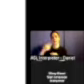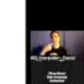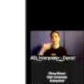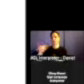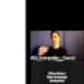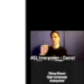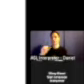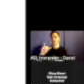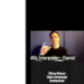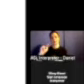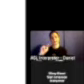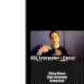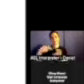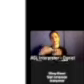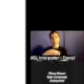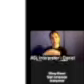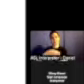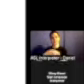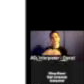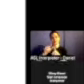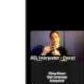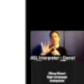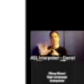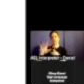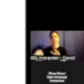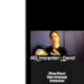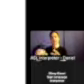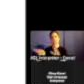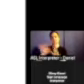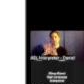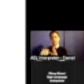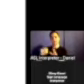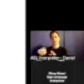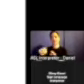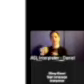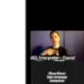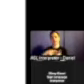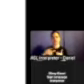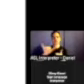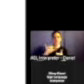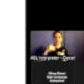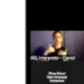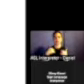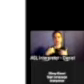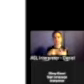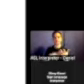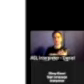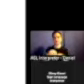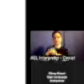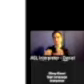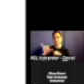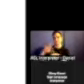appear. And you can click that to join the wellness room. And we will also have this in the chat as